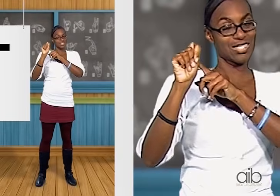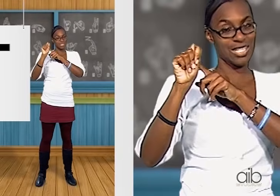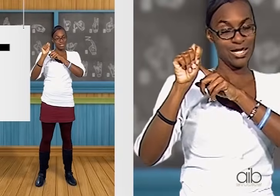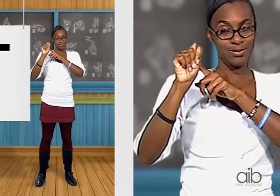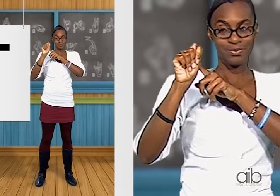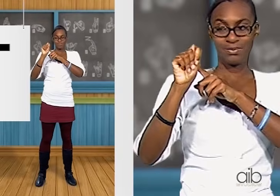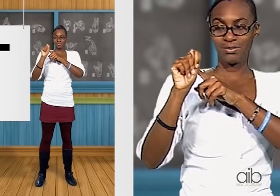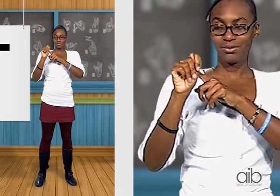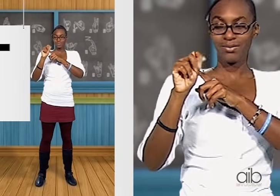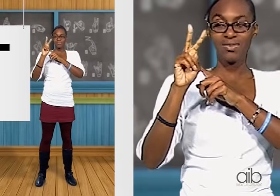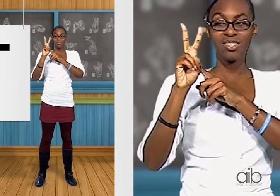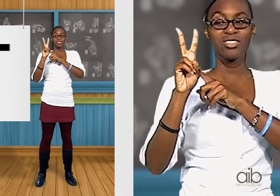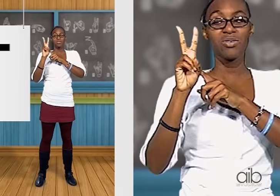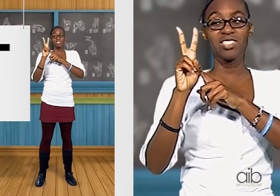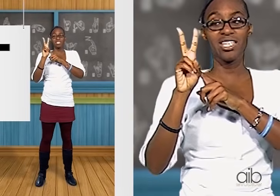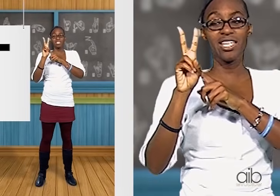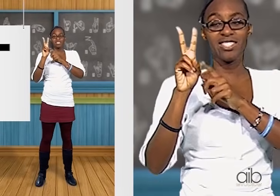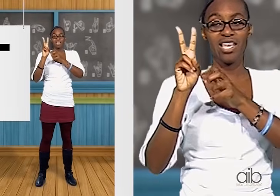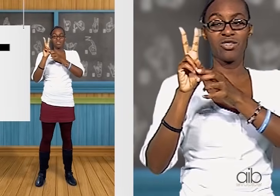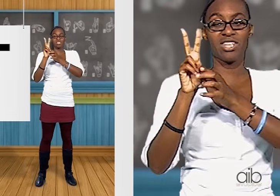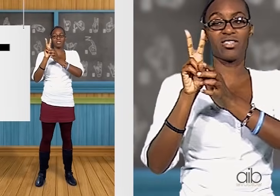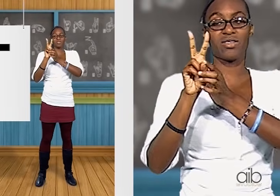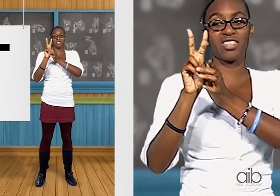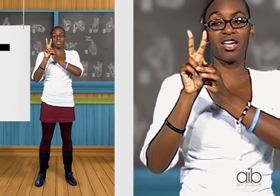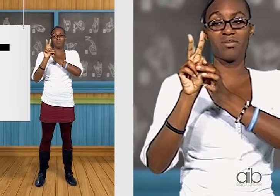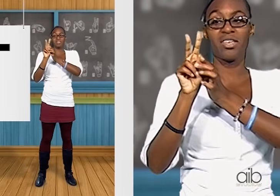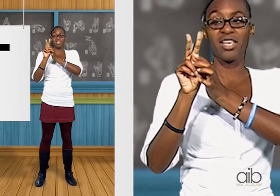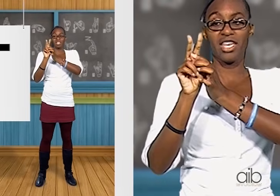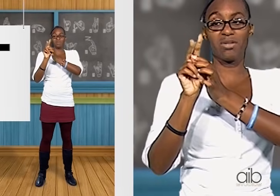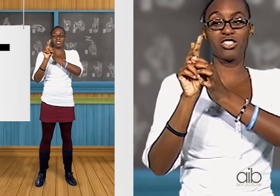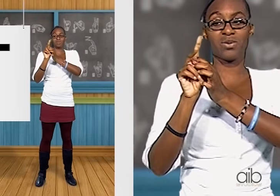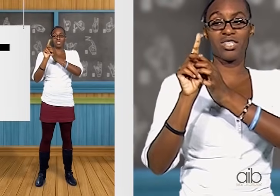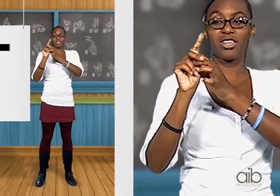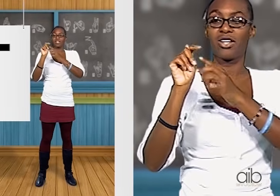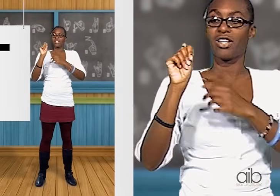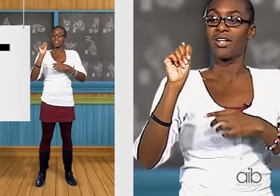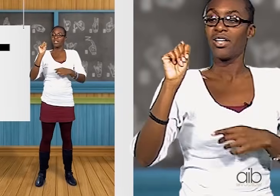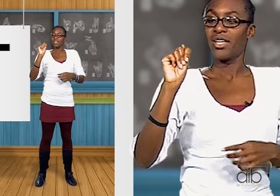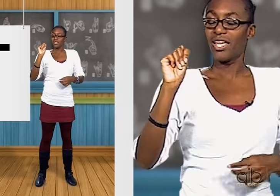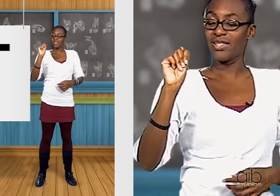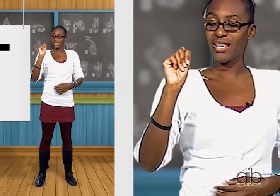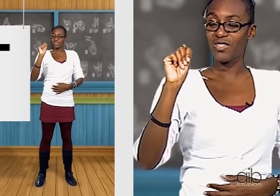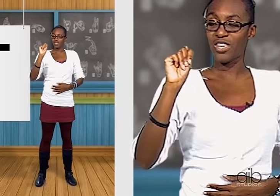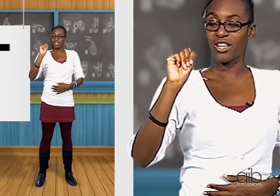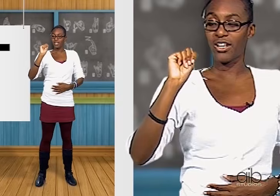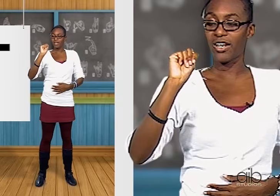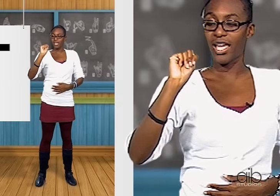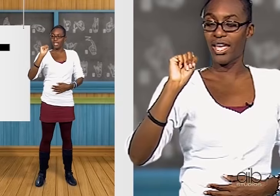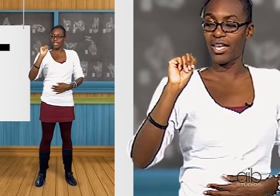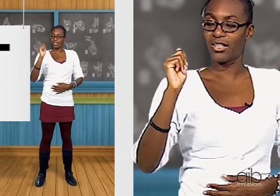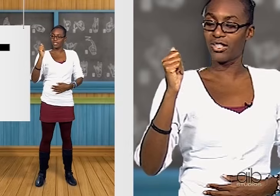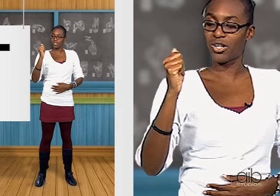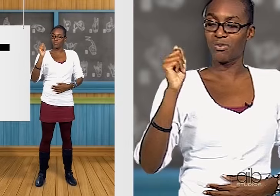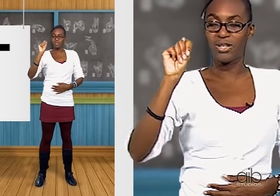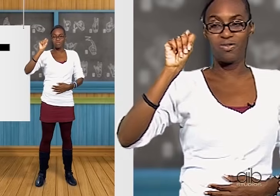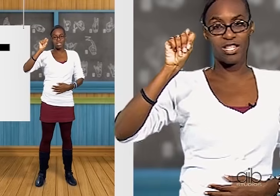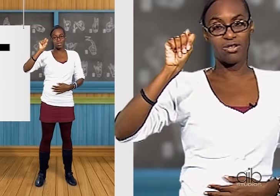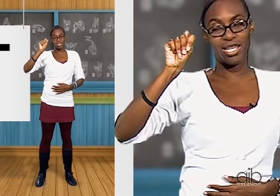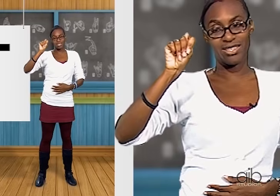T. So T is that you take your thumb in between your index finger and your middle finger like this.